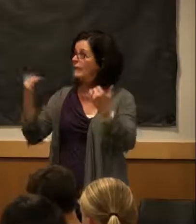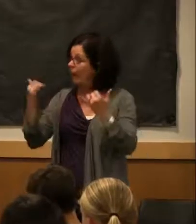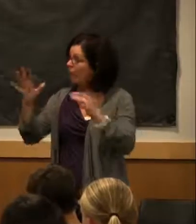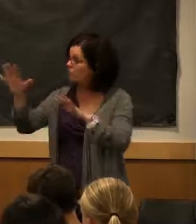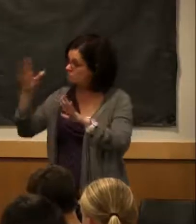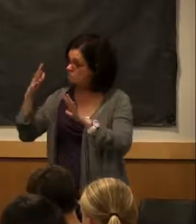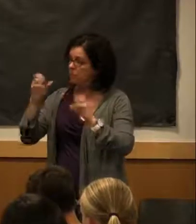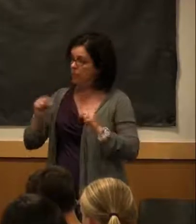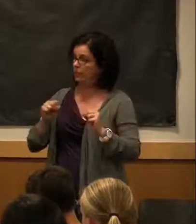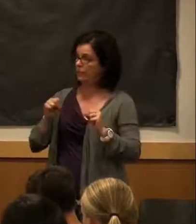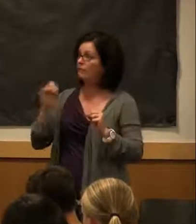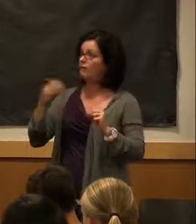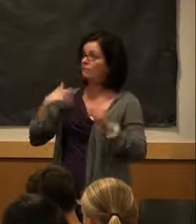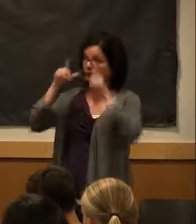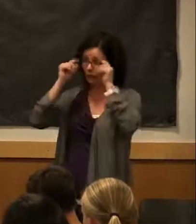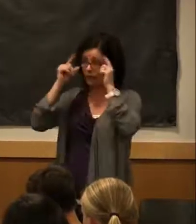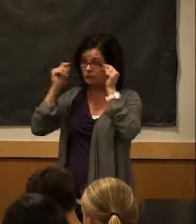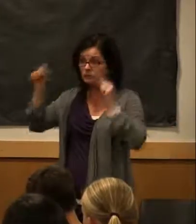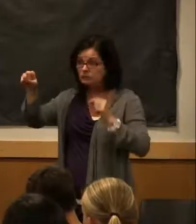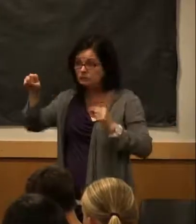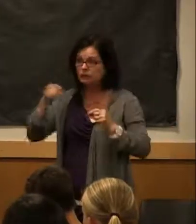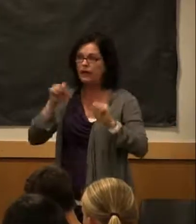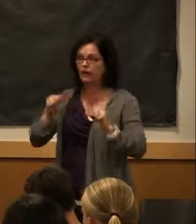print if I have my glasses on.